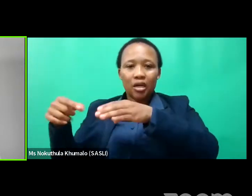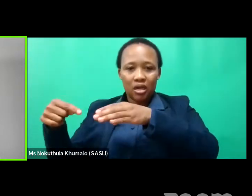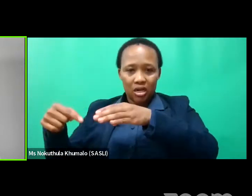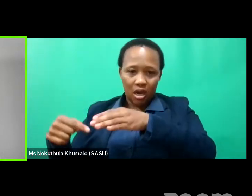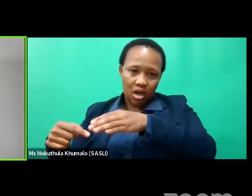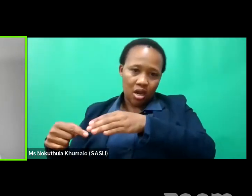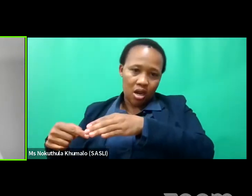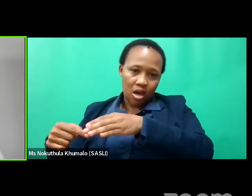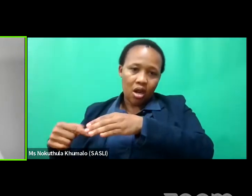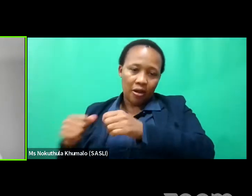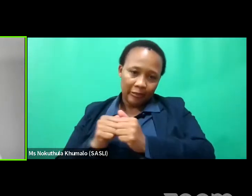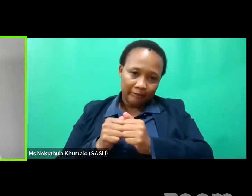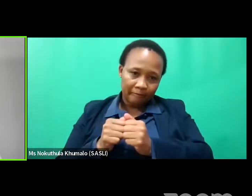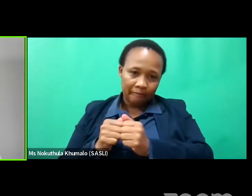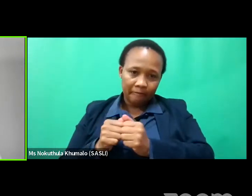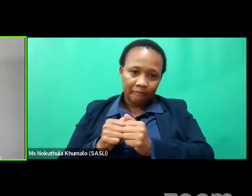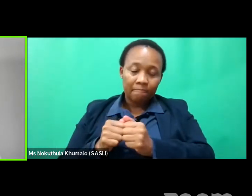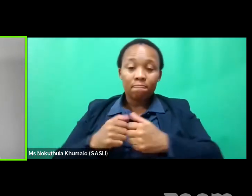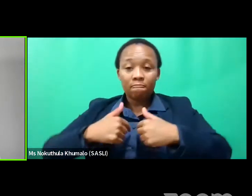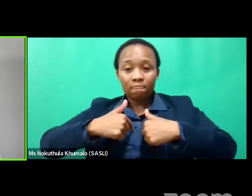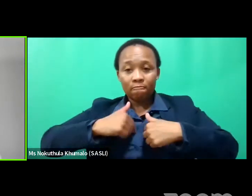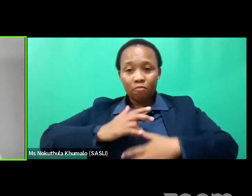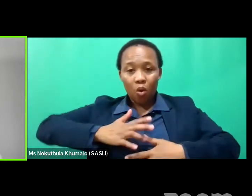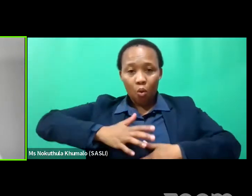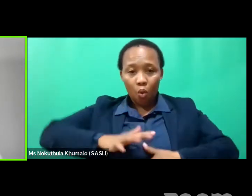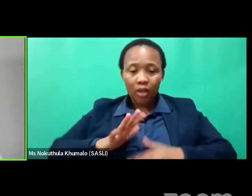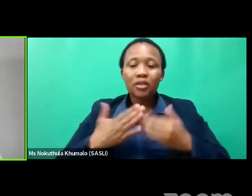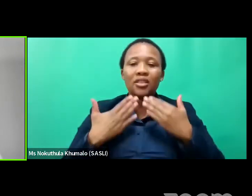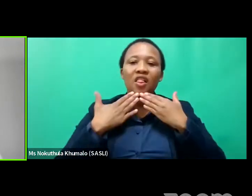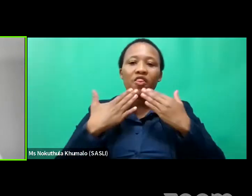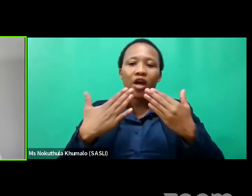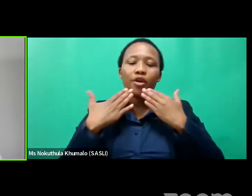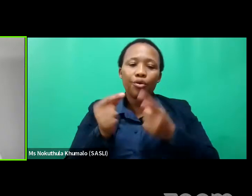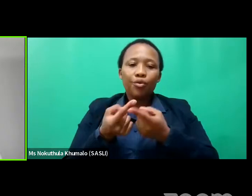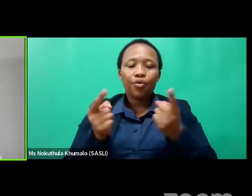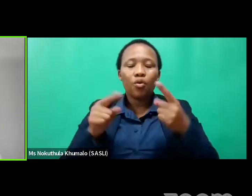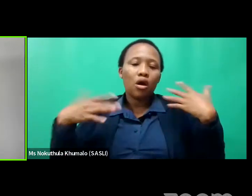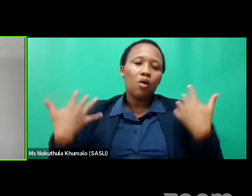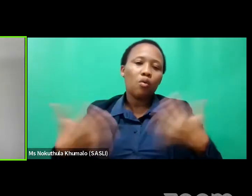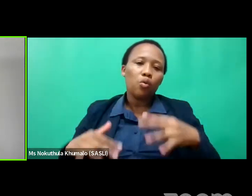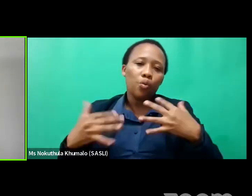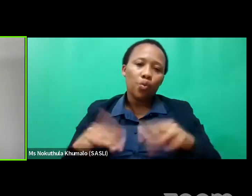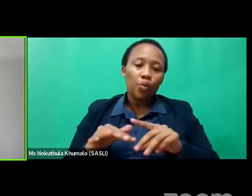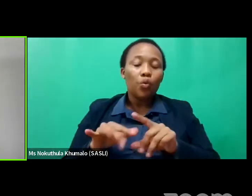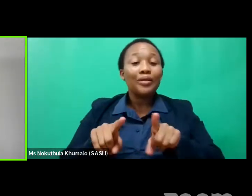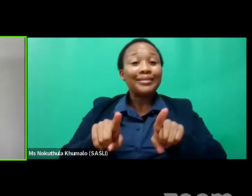I do want to thank you so much, and to also